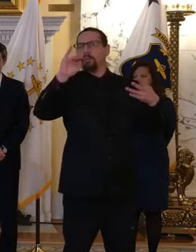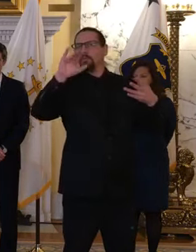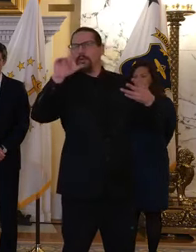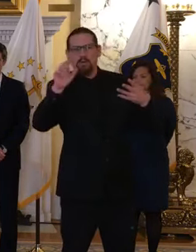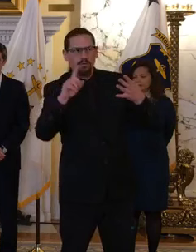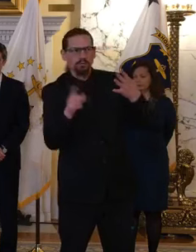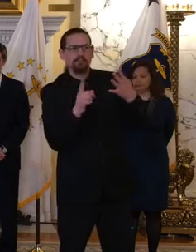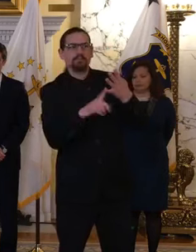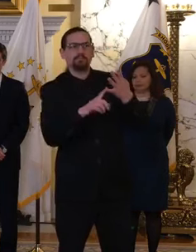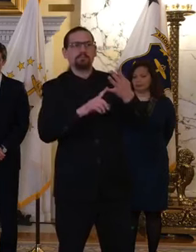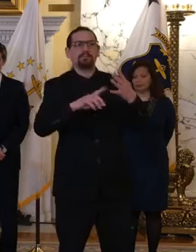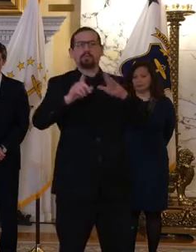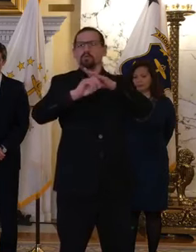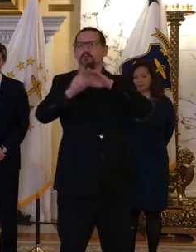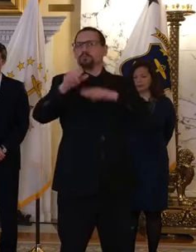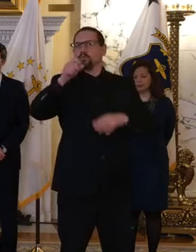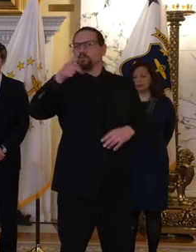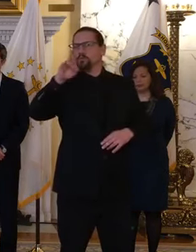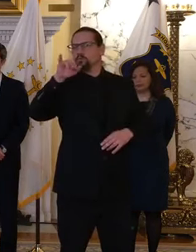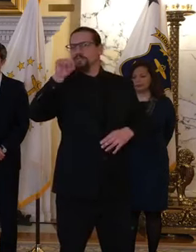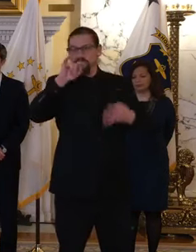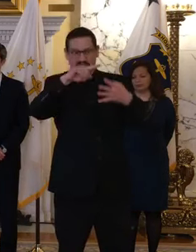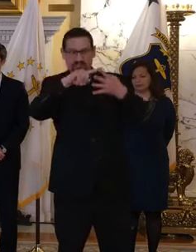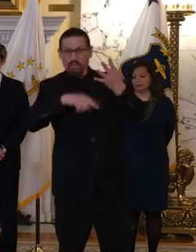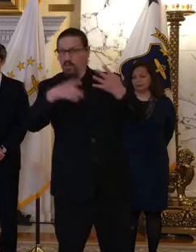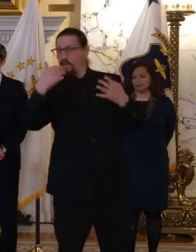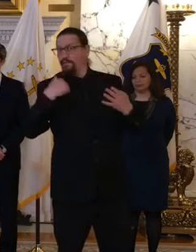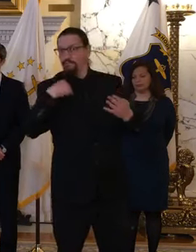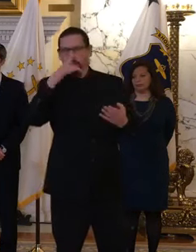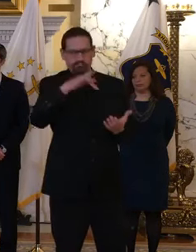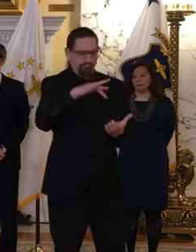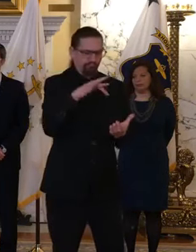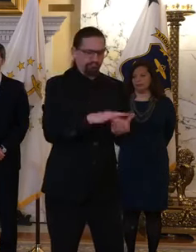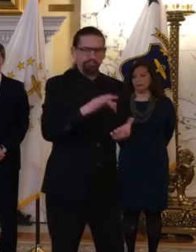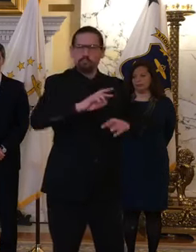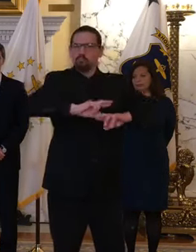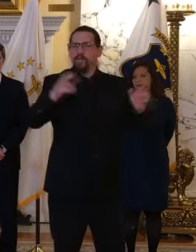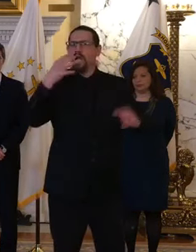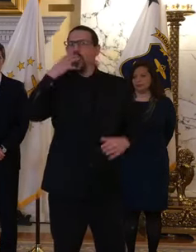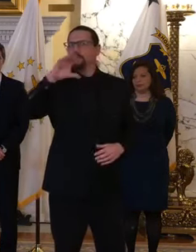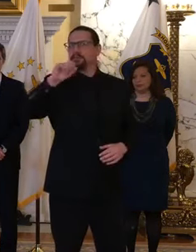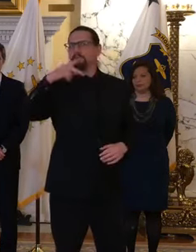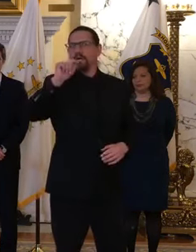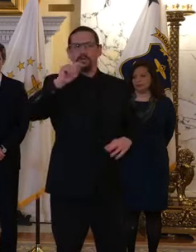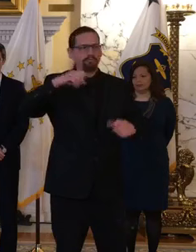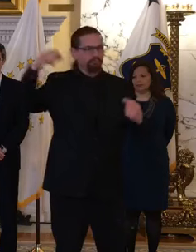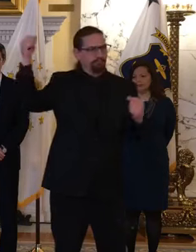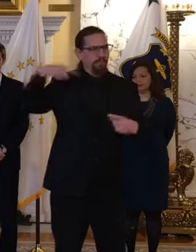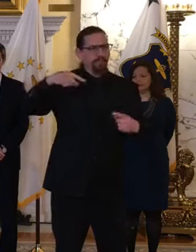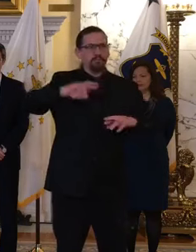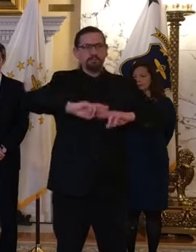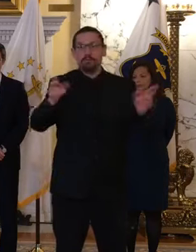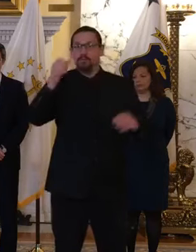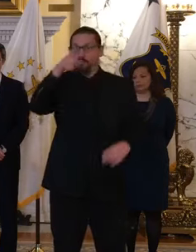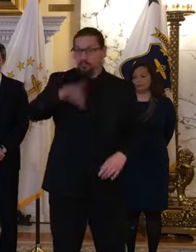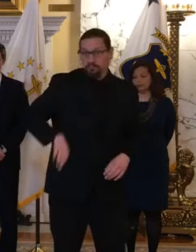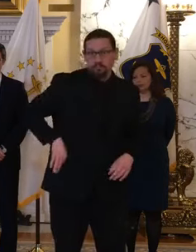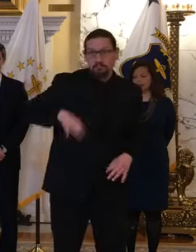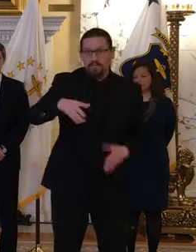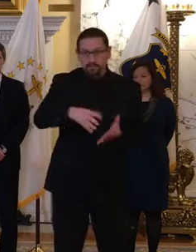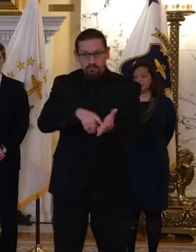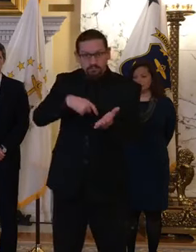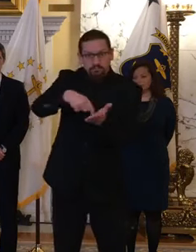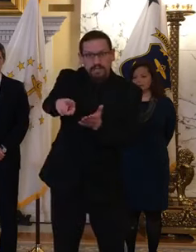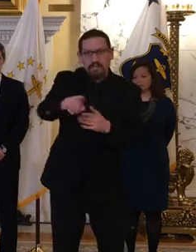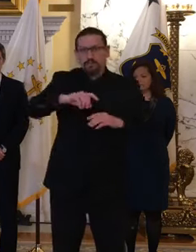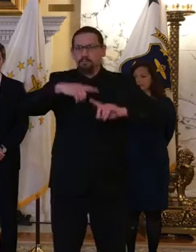hotspot service for free. There'll be no activation fee, no usage fee, no overage